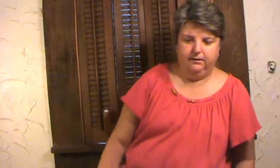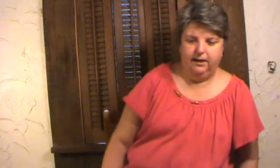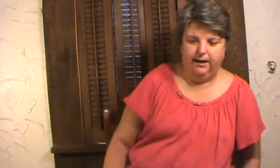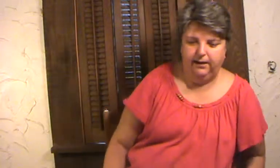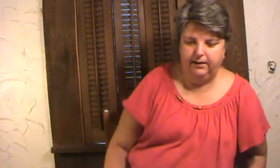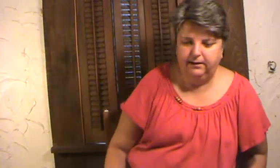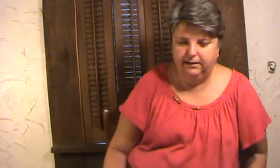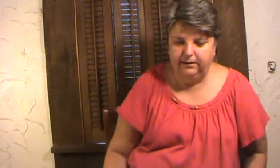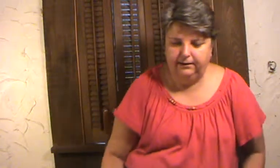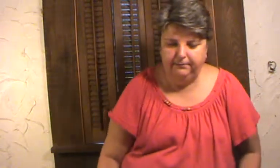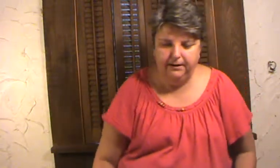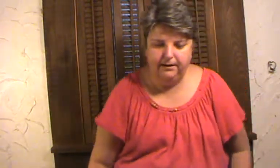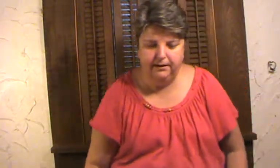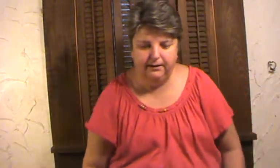Okay.